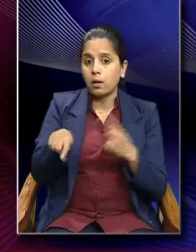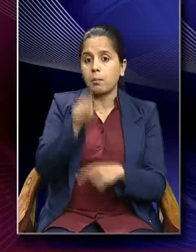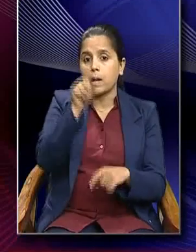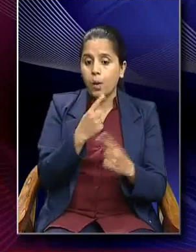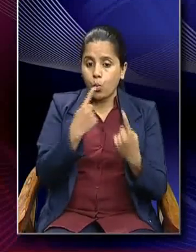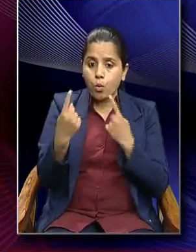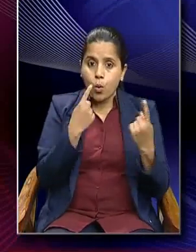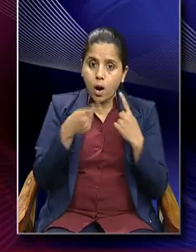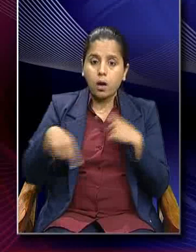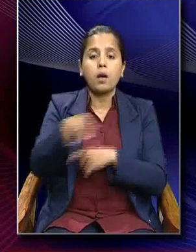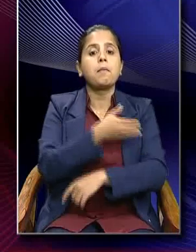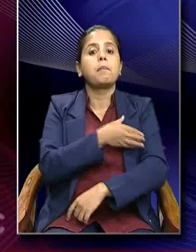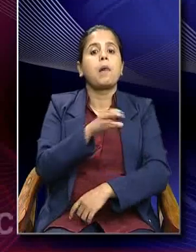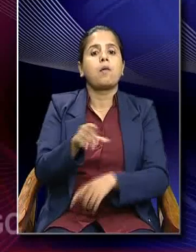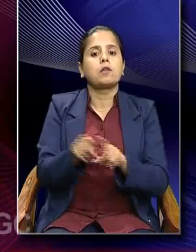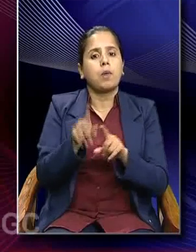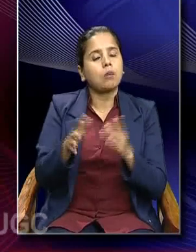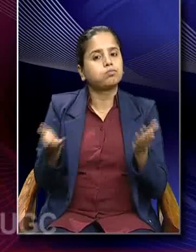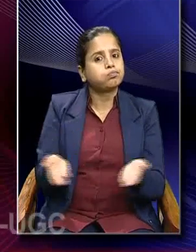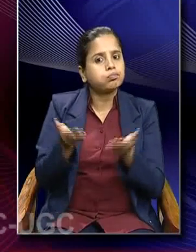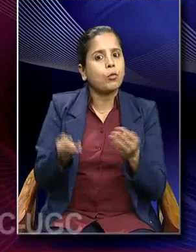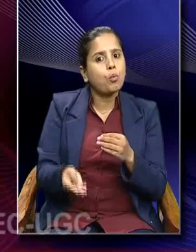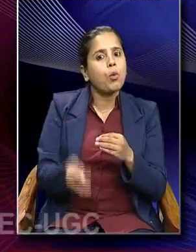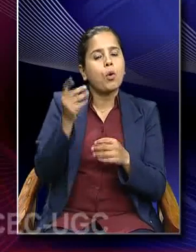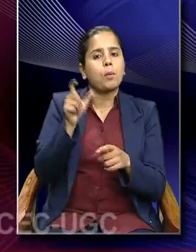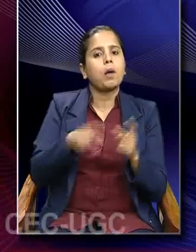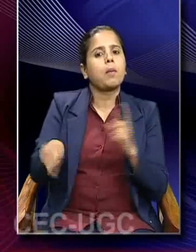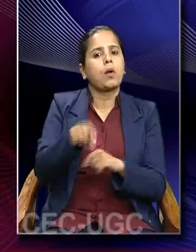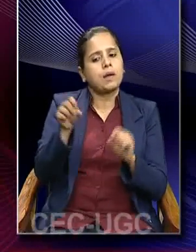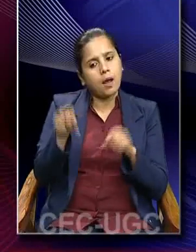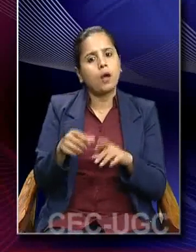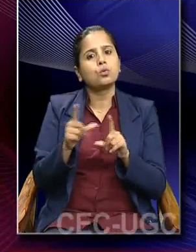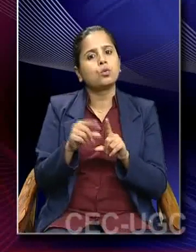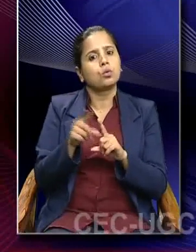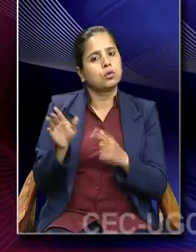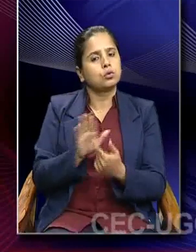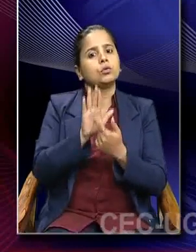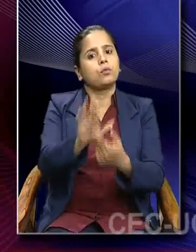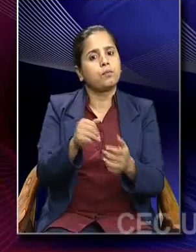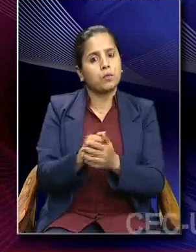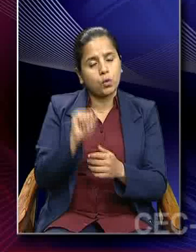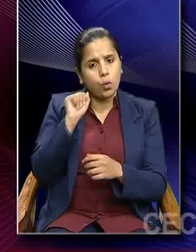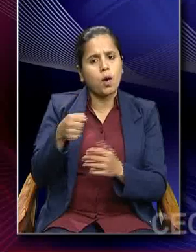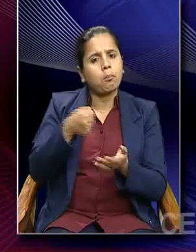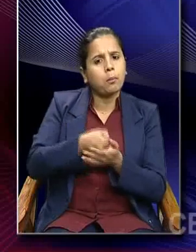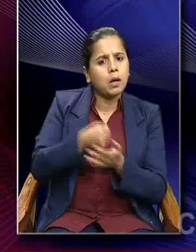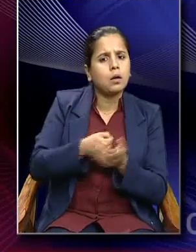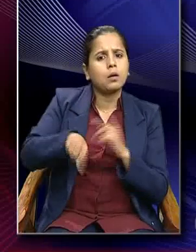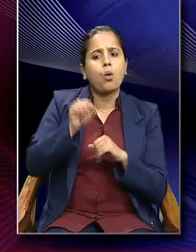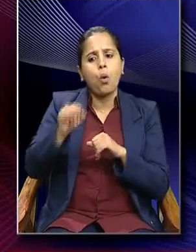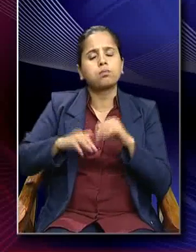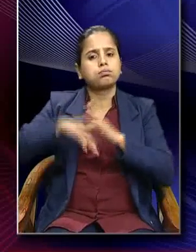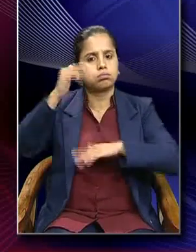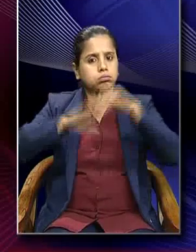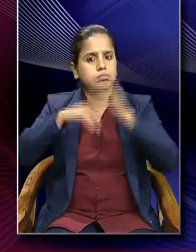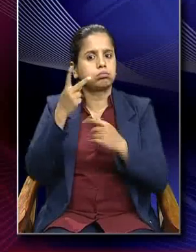the society, but also enhance everybody's capabilities, developing their basic infrastructure